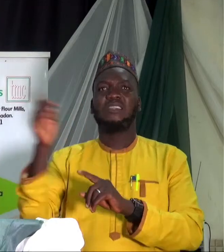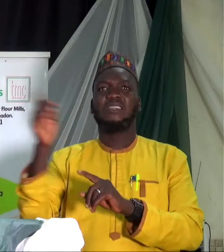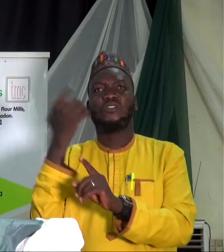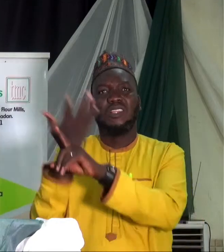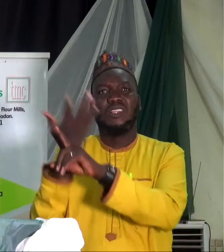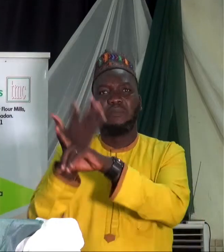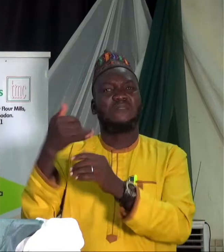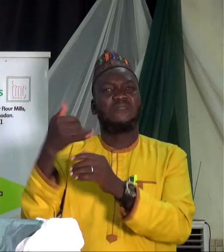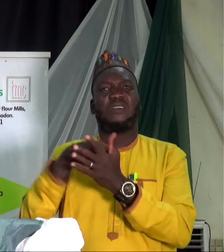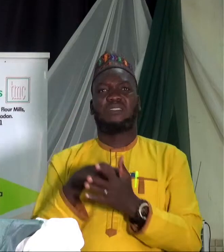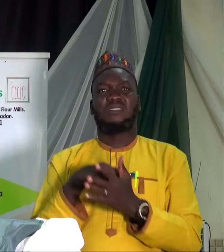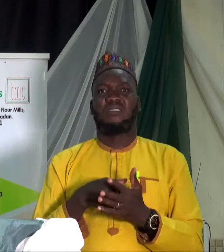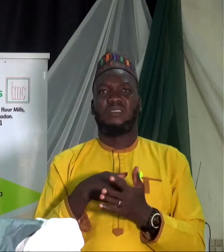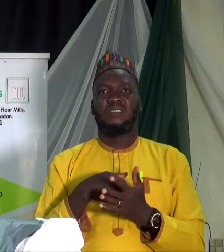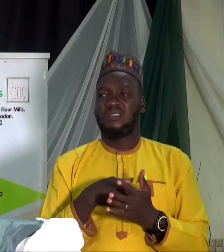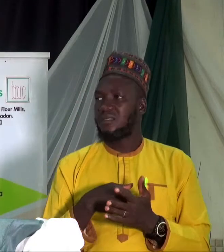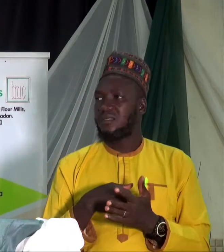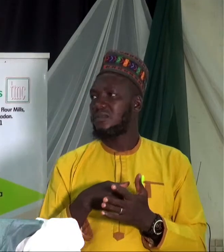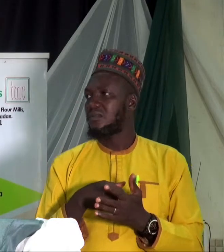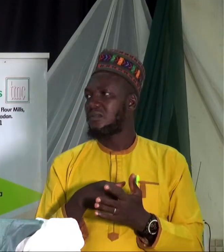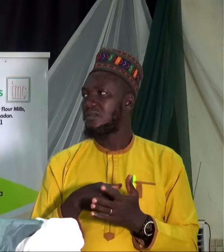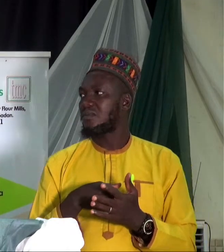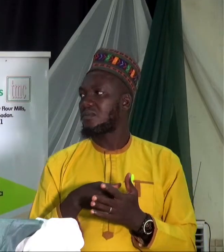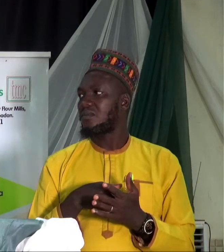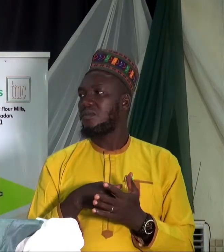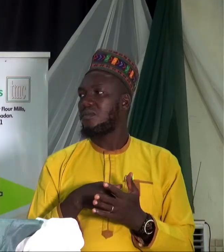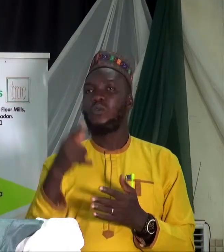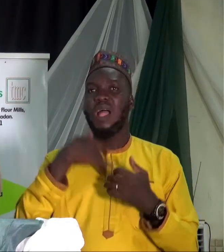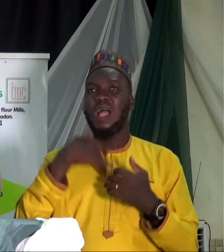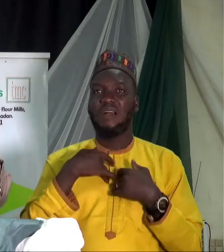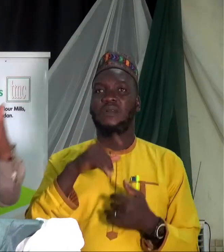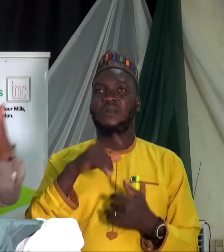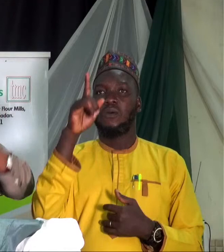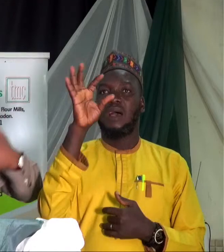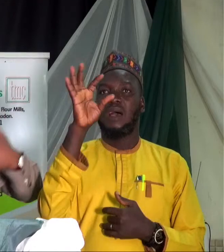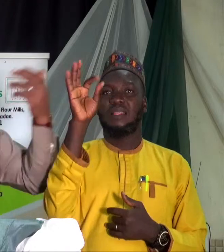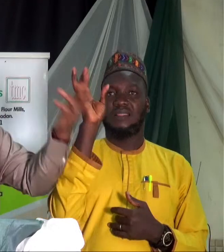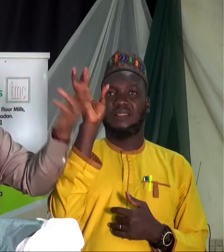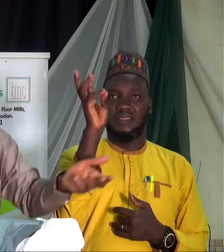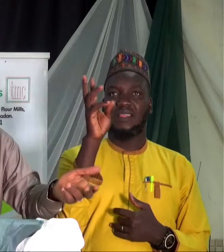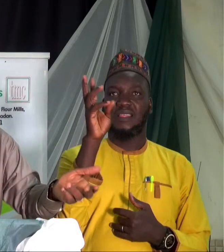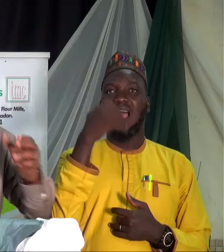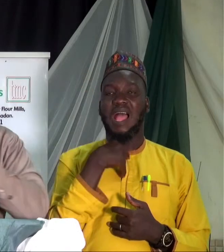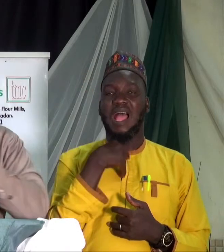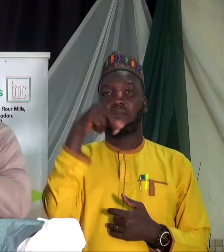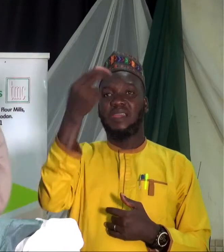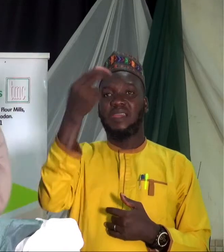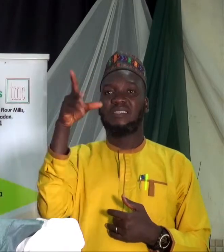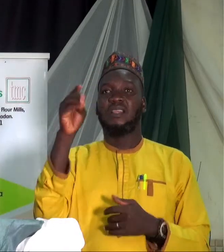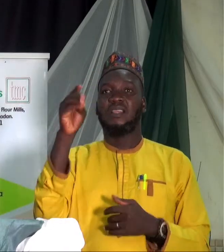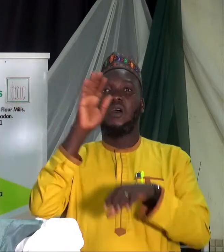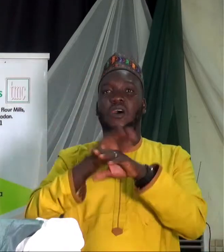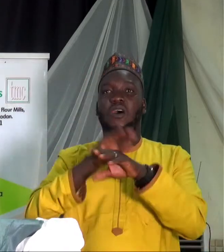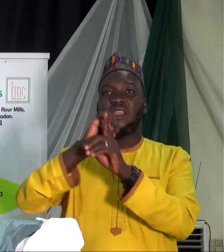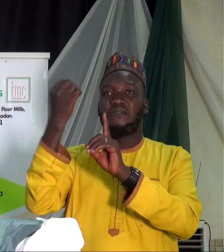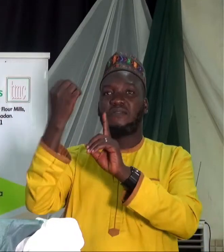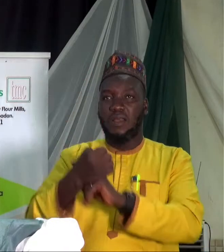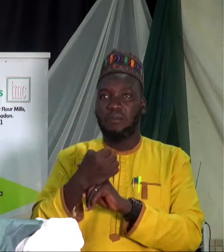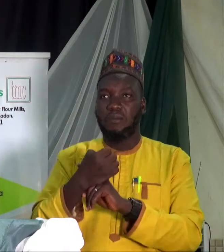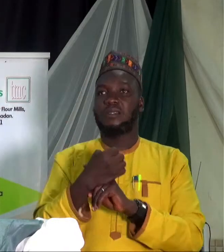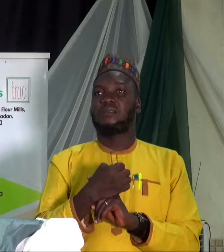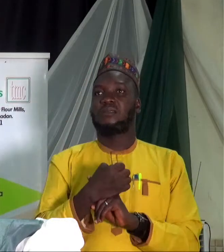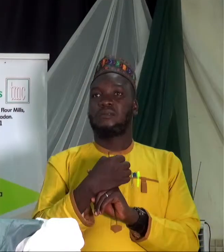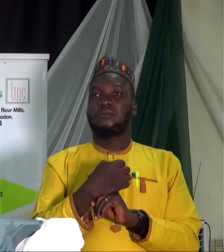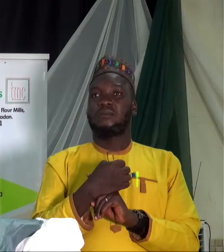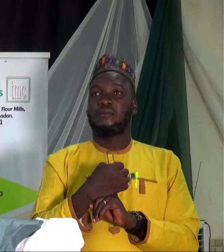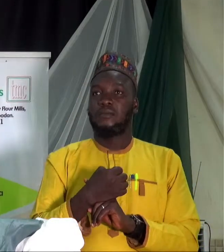qualify ju mi lo, we have 109 senators. I have PhD on energy and environment. How other any to fe ba mi du